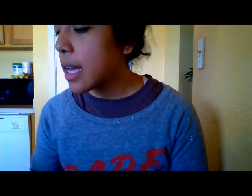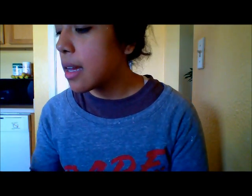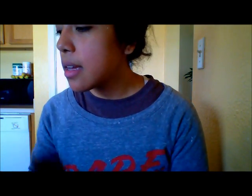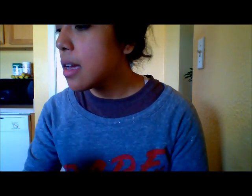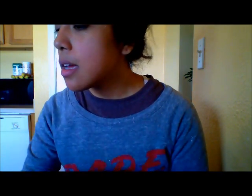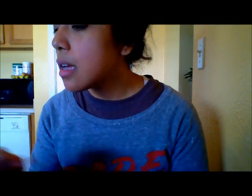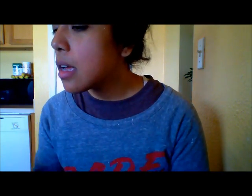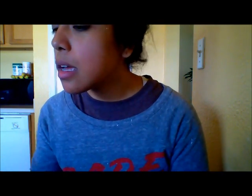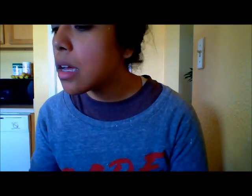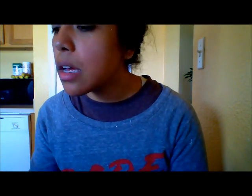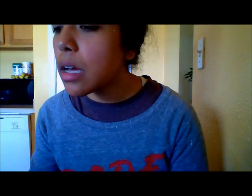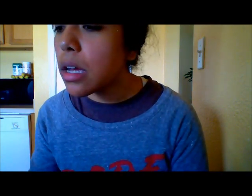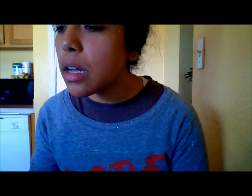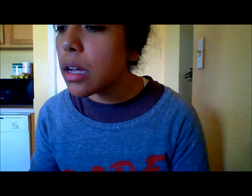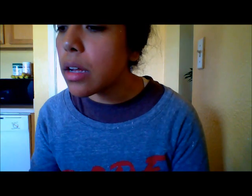Okay,